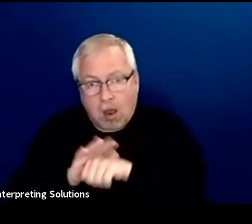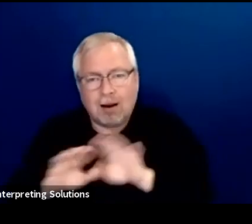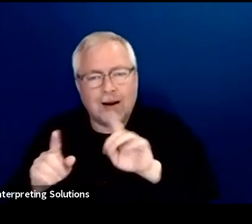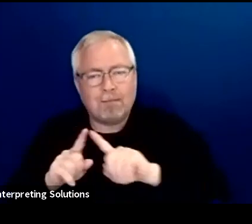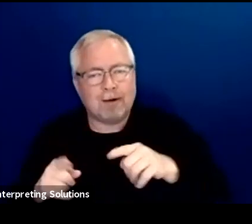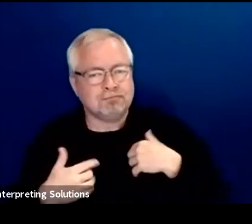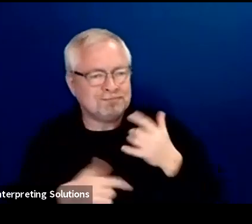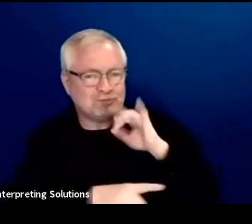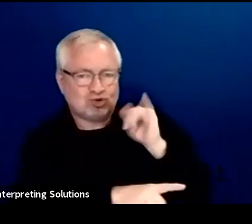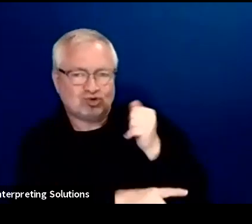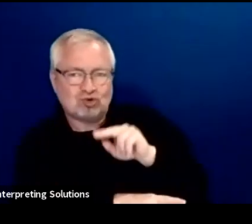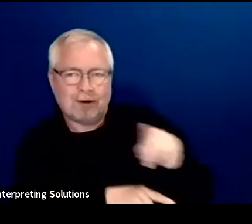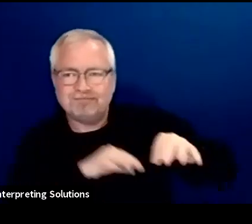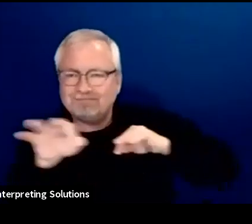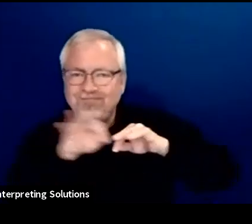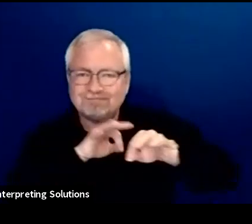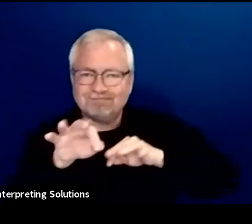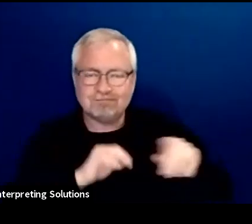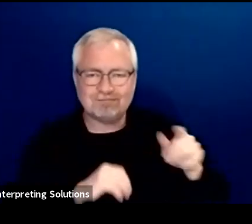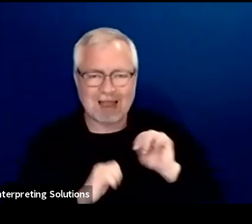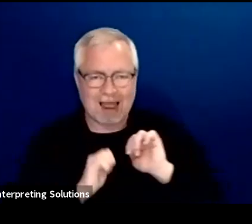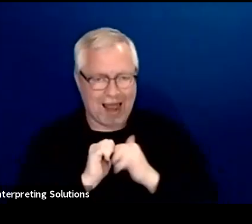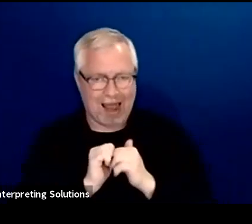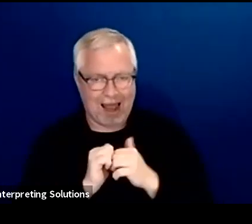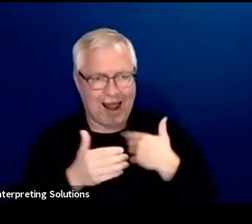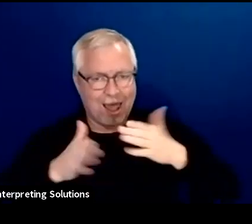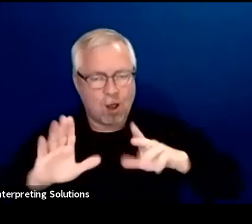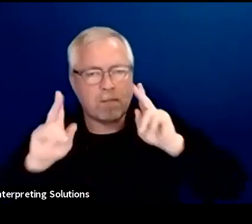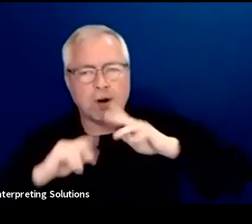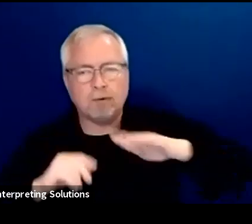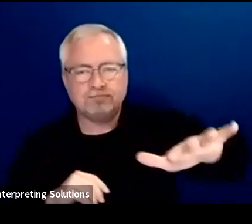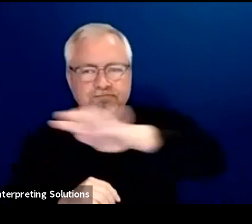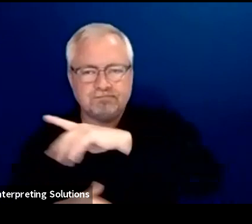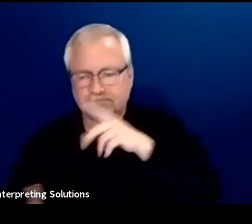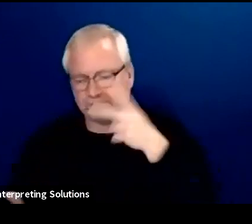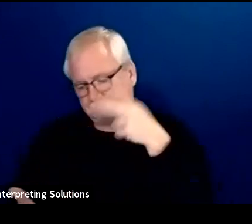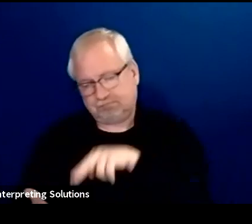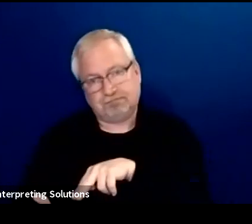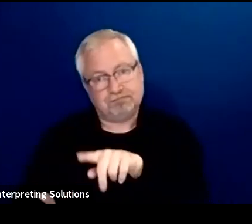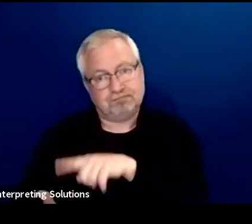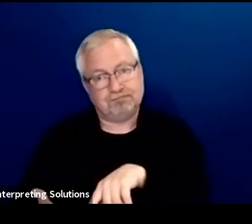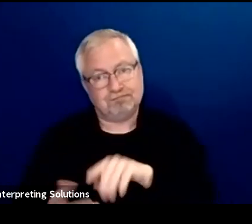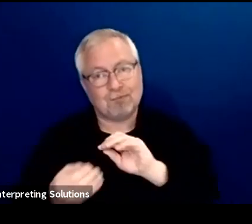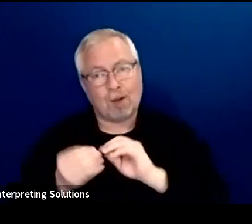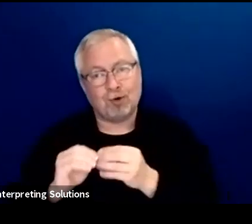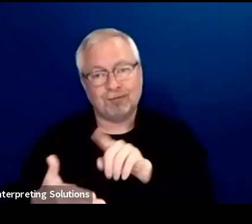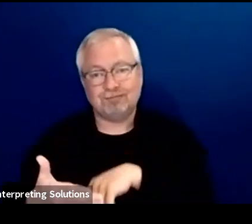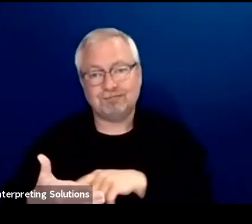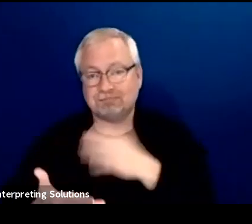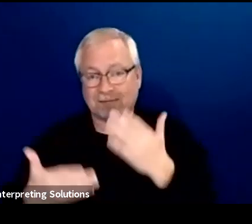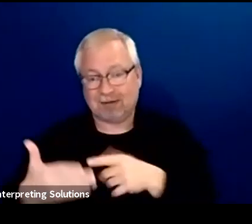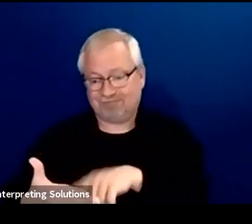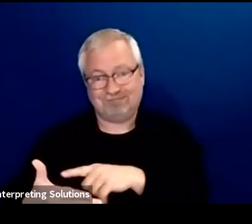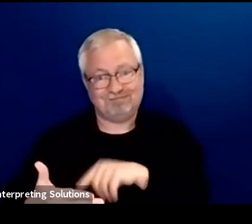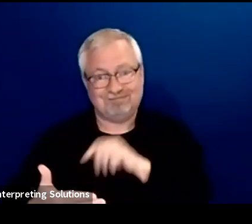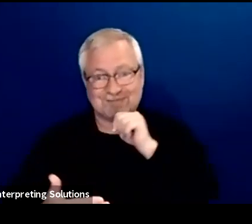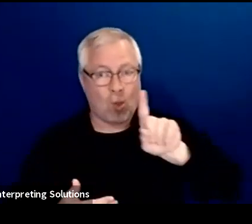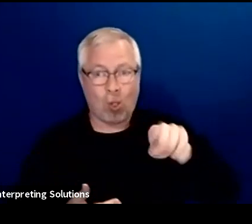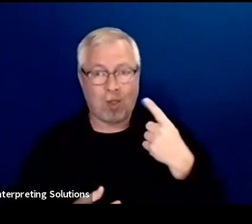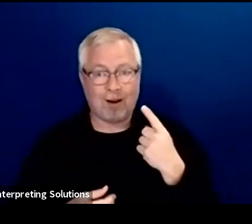hood to see the model, the original one, even though that's not the only numbers we're depending on now? Sure. Thanks,